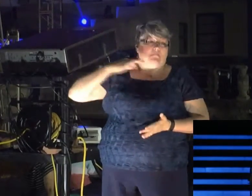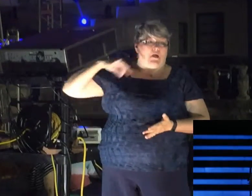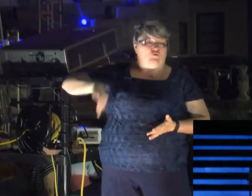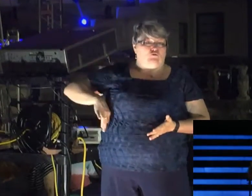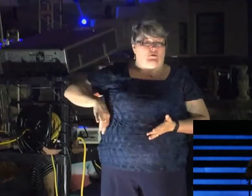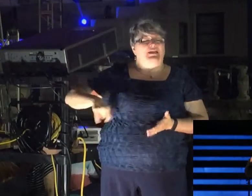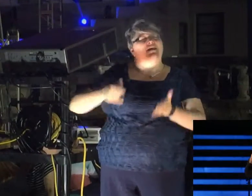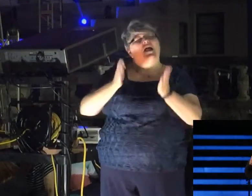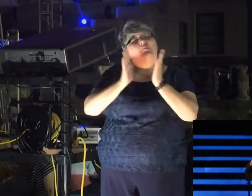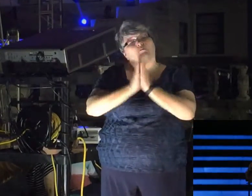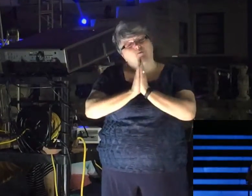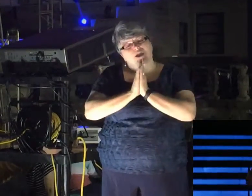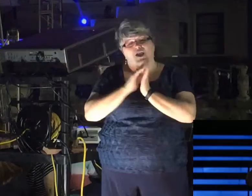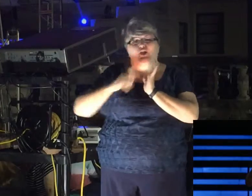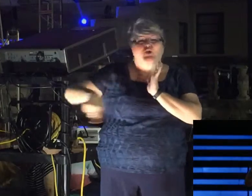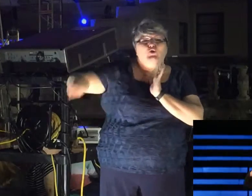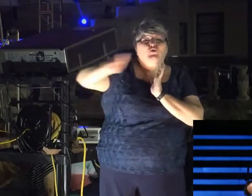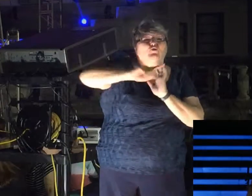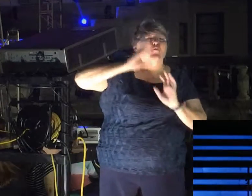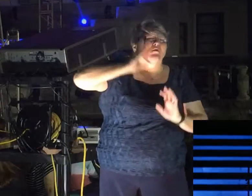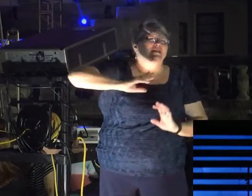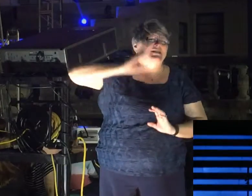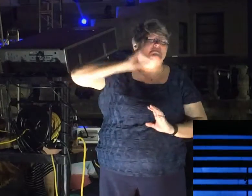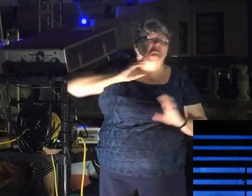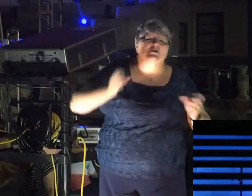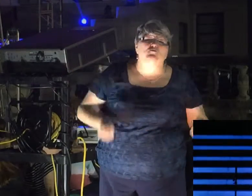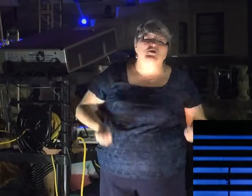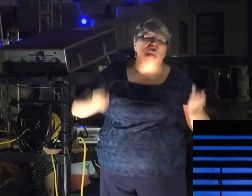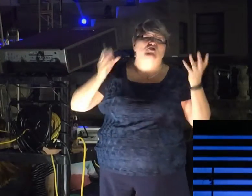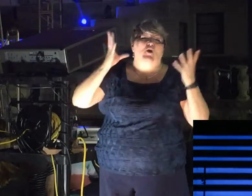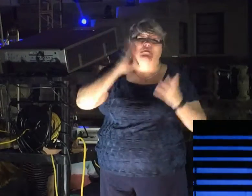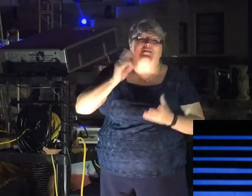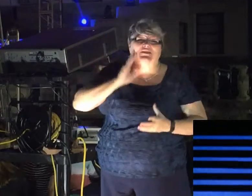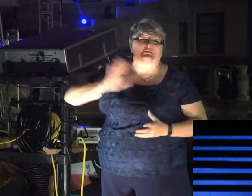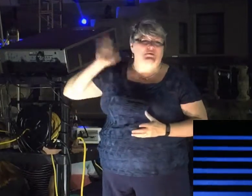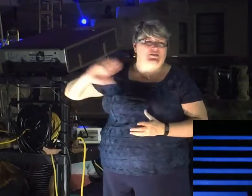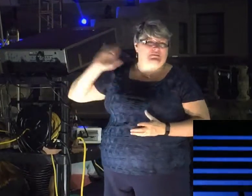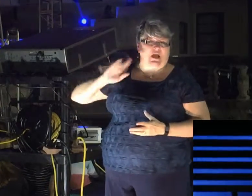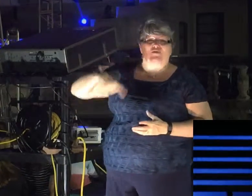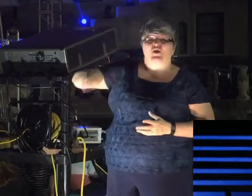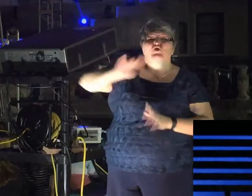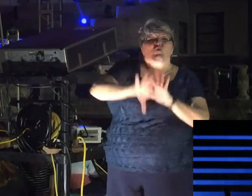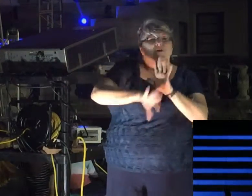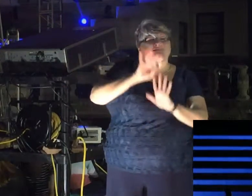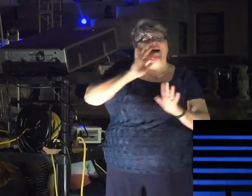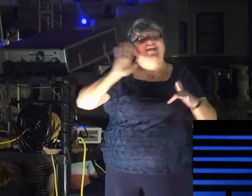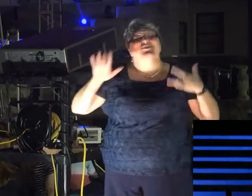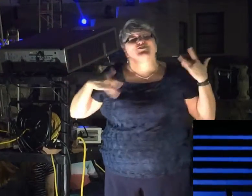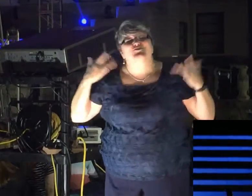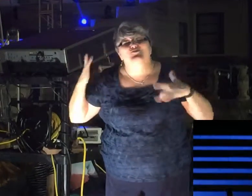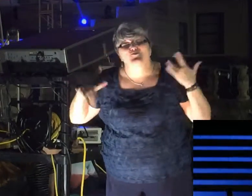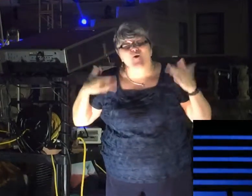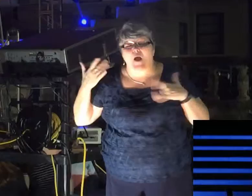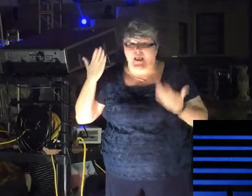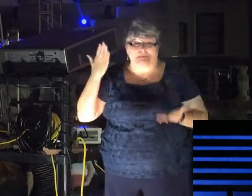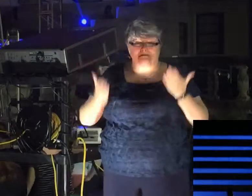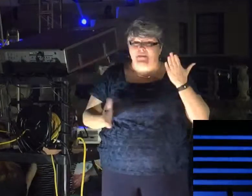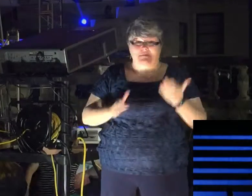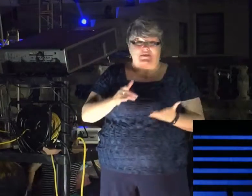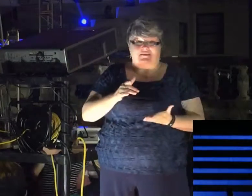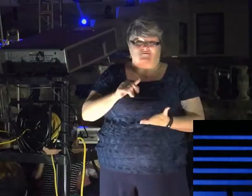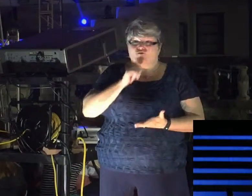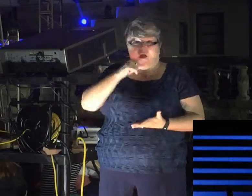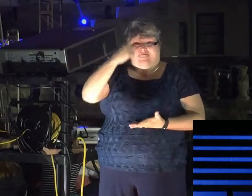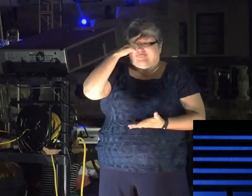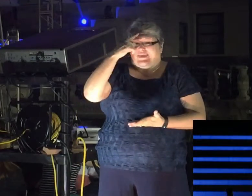God, and my good. And I pray that you will experience what so many have before you, that you will find a joy you may